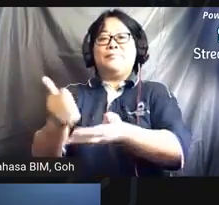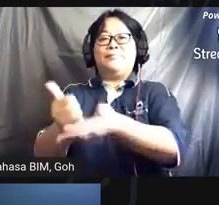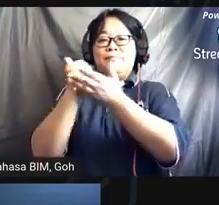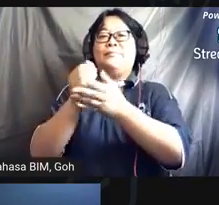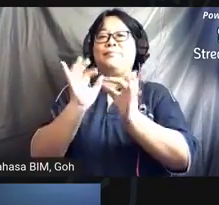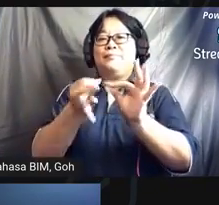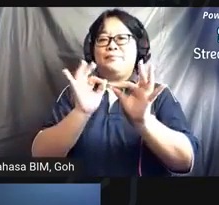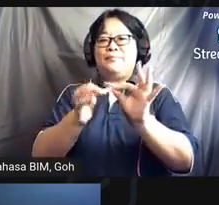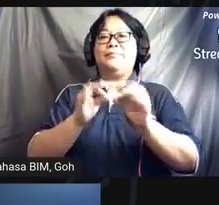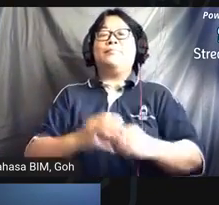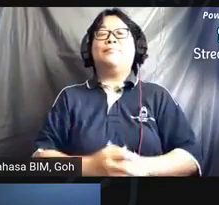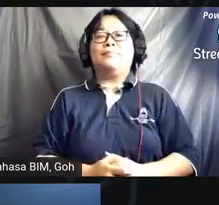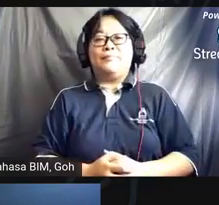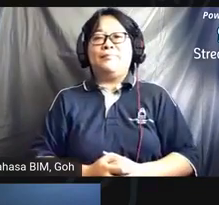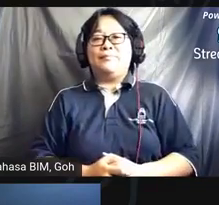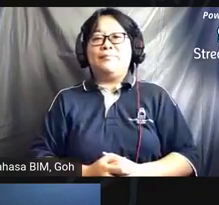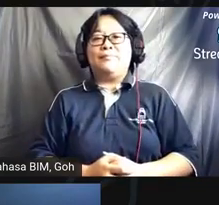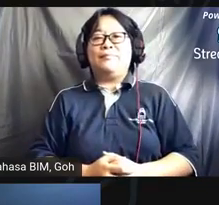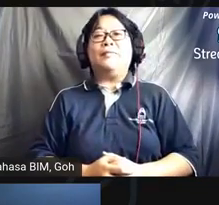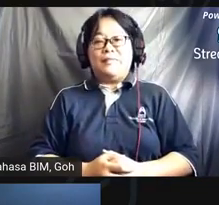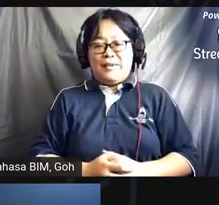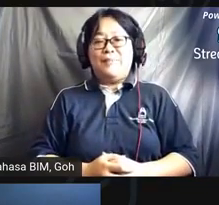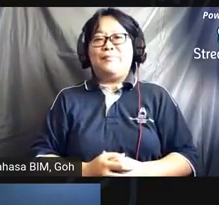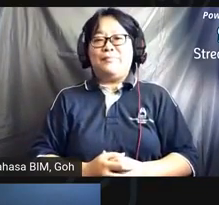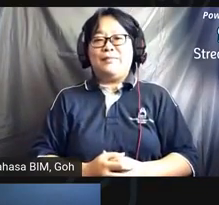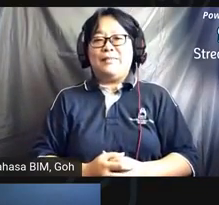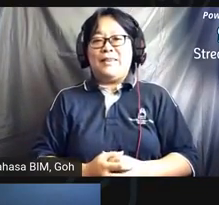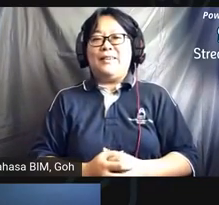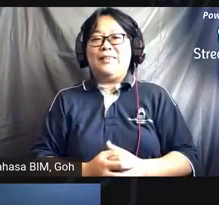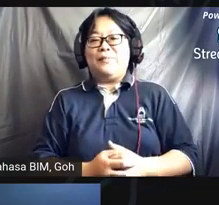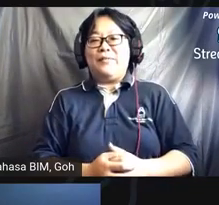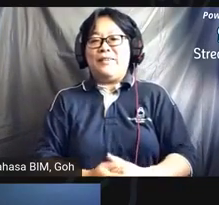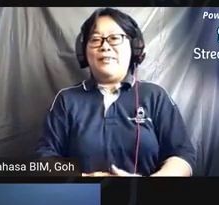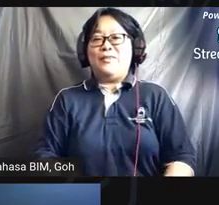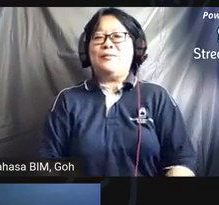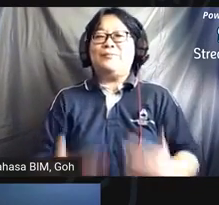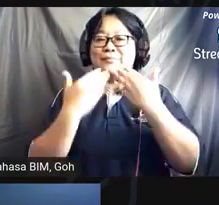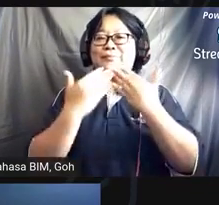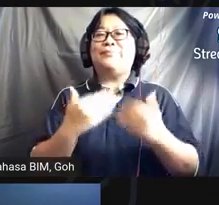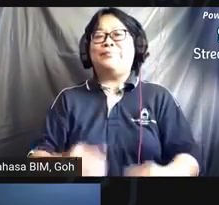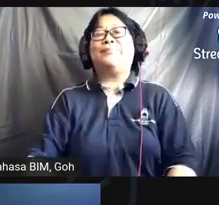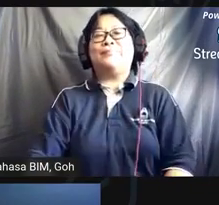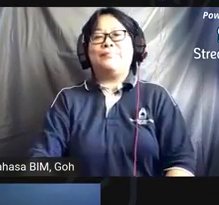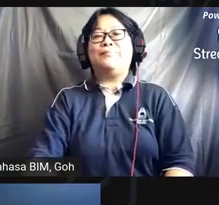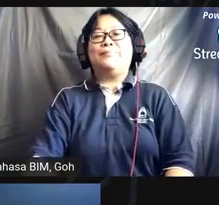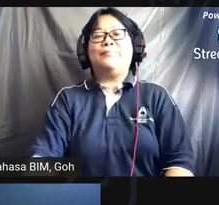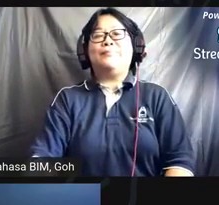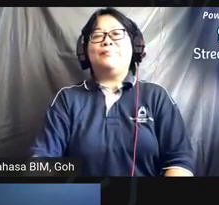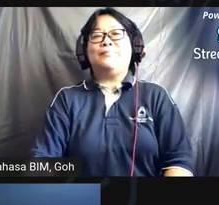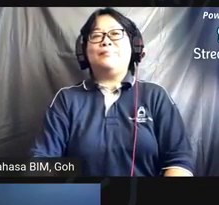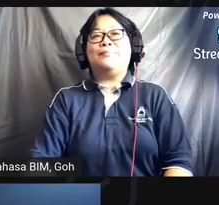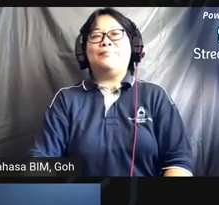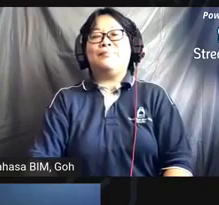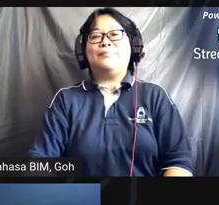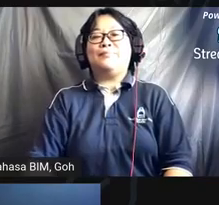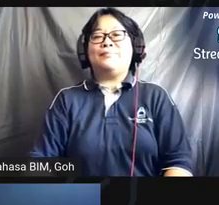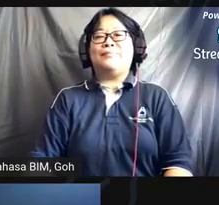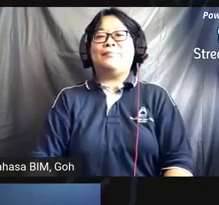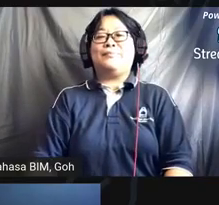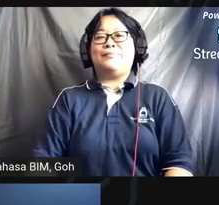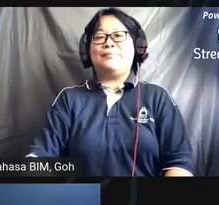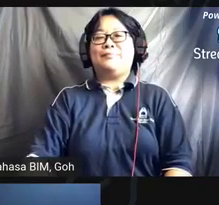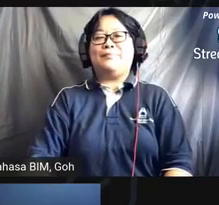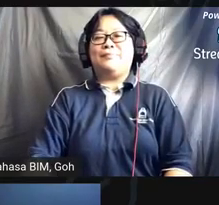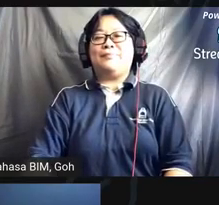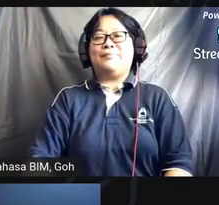interpreter. Cikgu, how are you? Apa khabar? Yep. Thanks. I'm fine. Okay. Thank you. All right. Thank you so much.